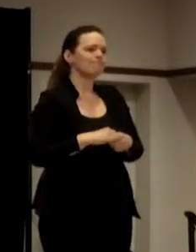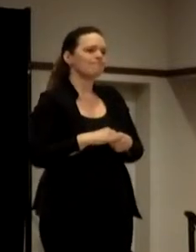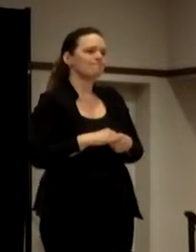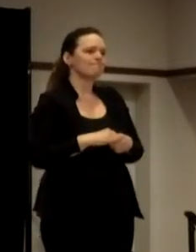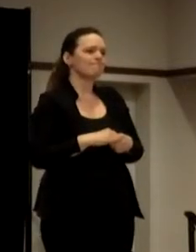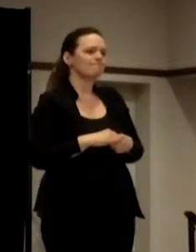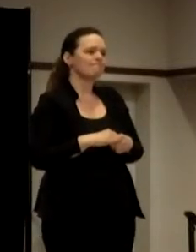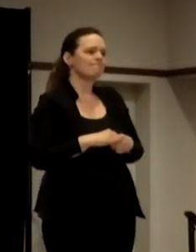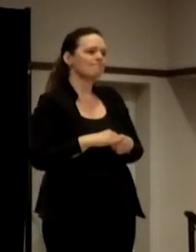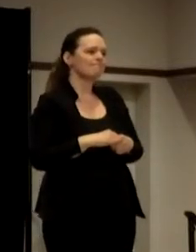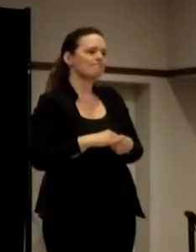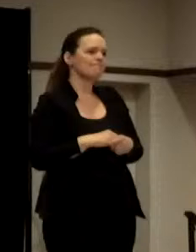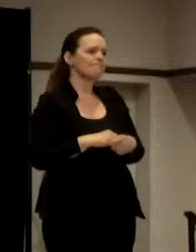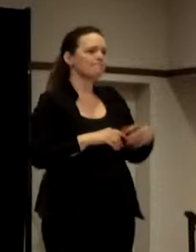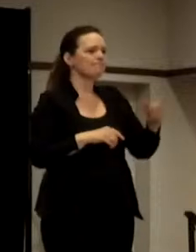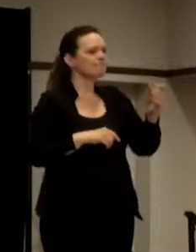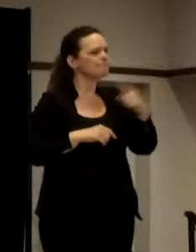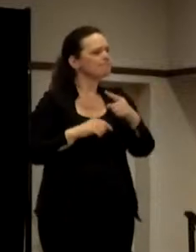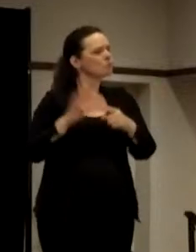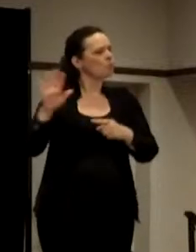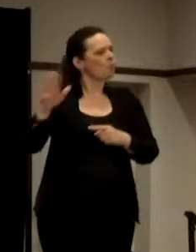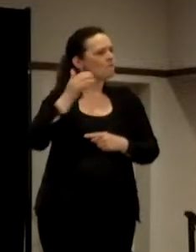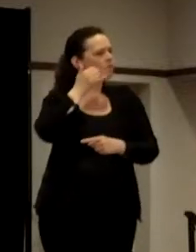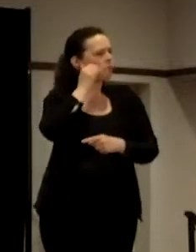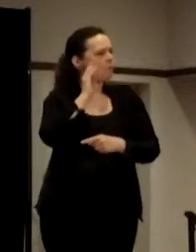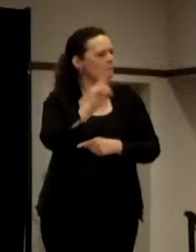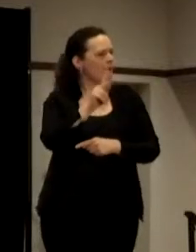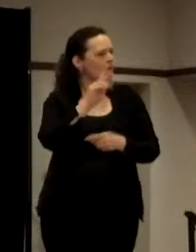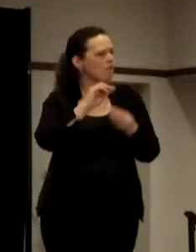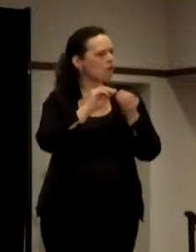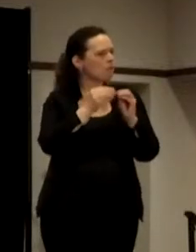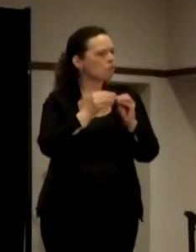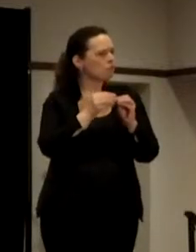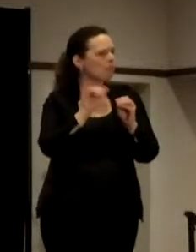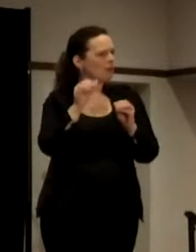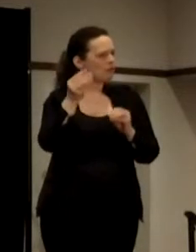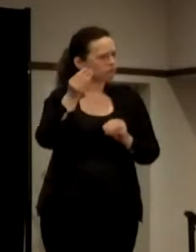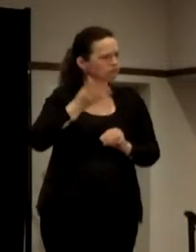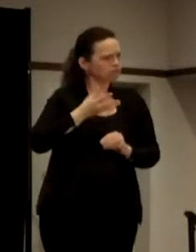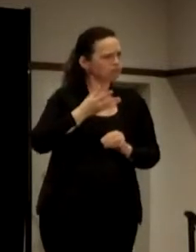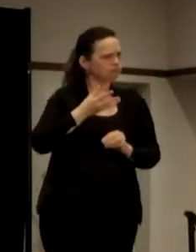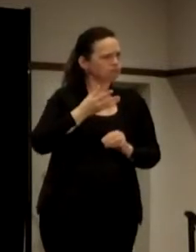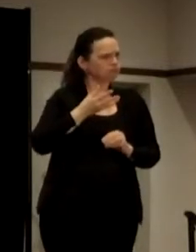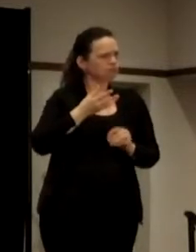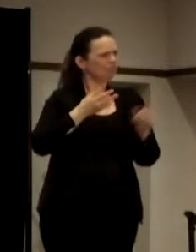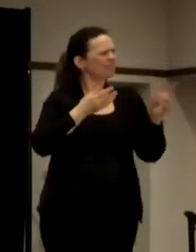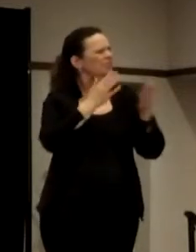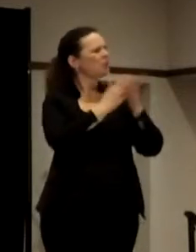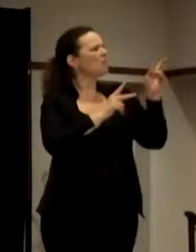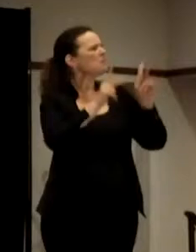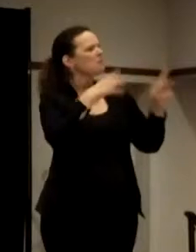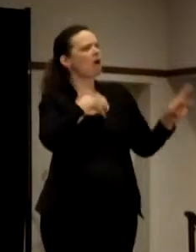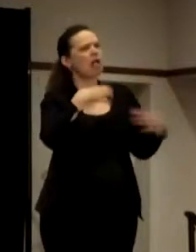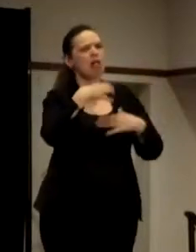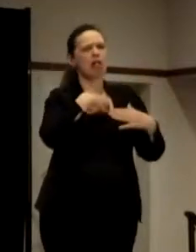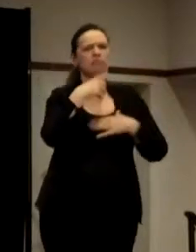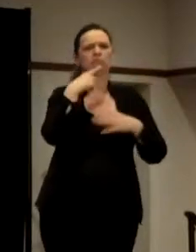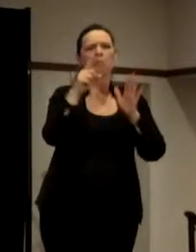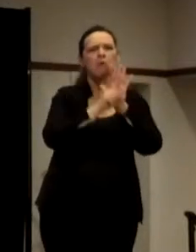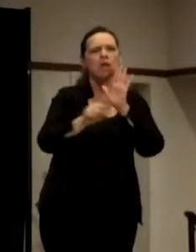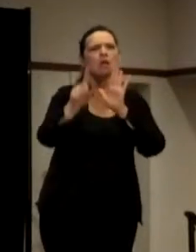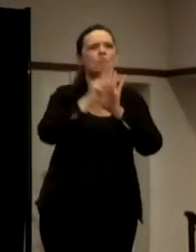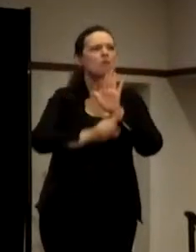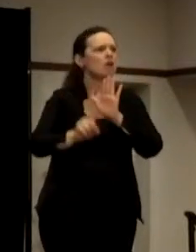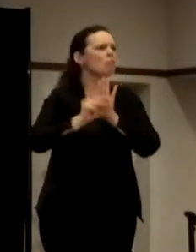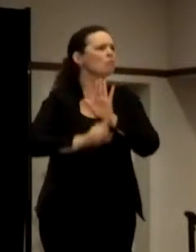issues or anything that, you know, we can tell people about that, why they might have gotten that ringing, or is it just so busy that that could have happened?